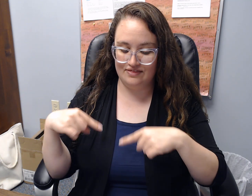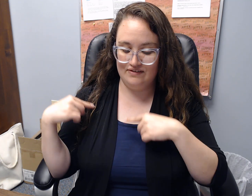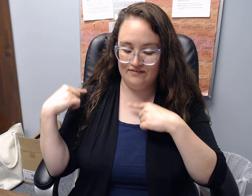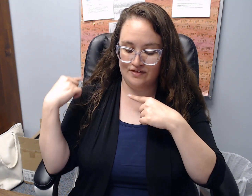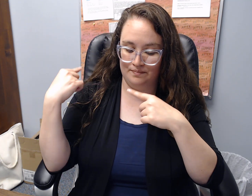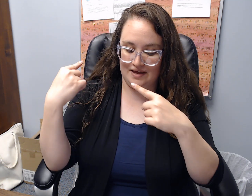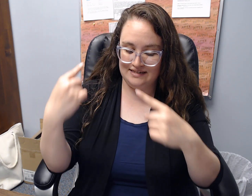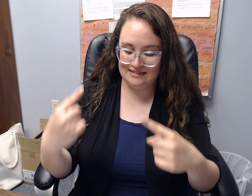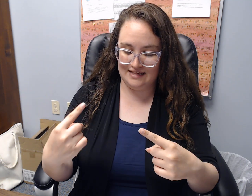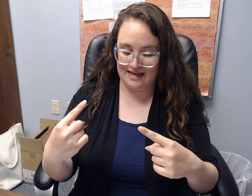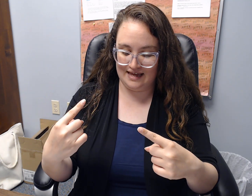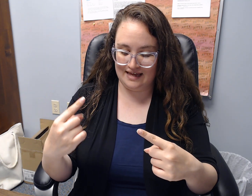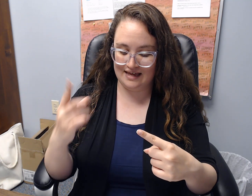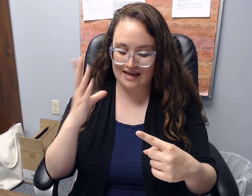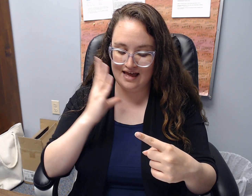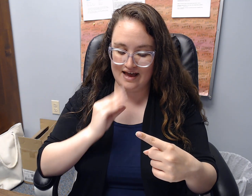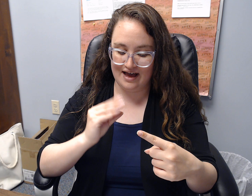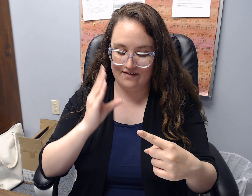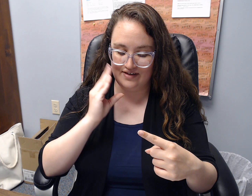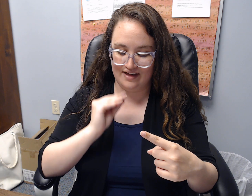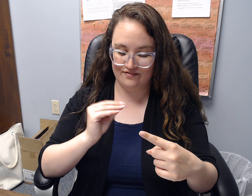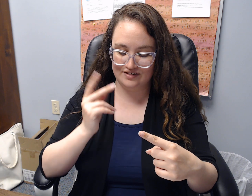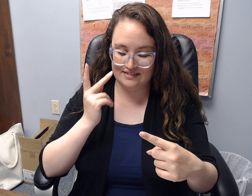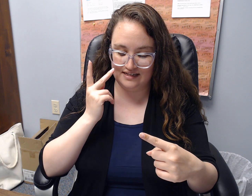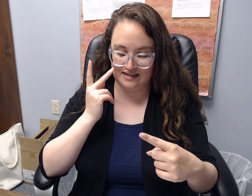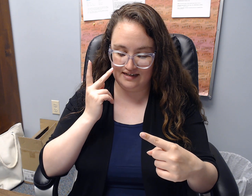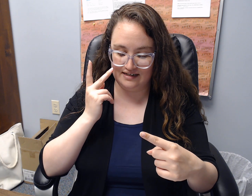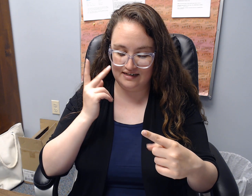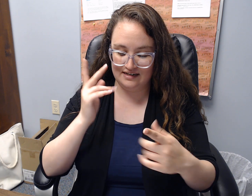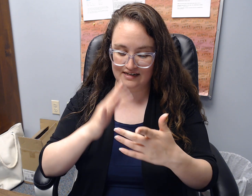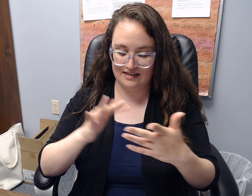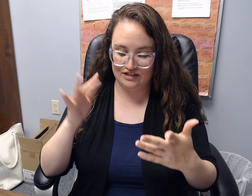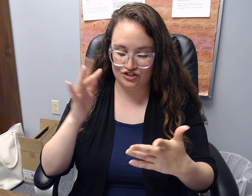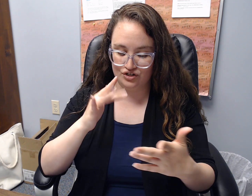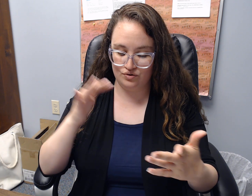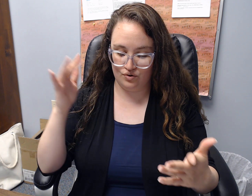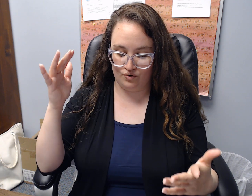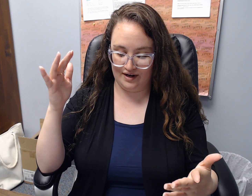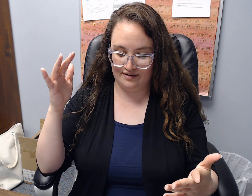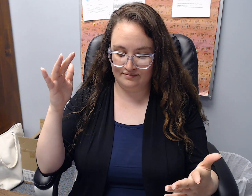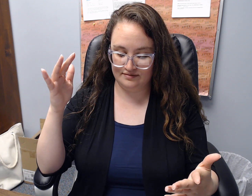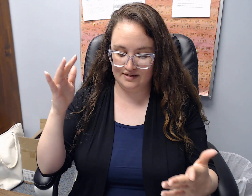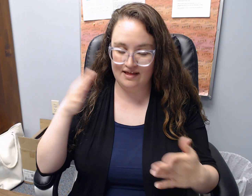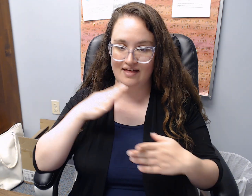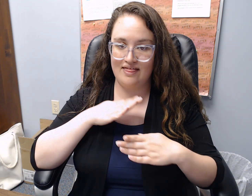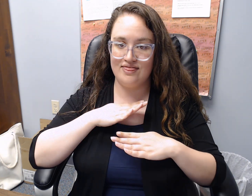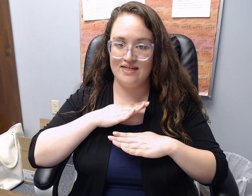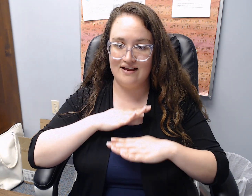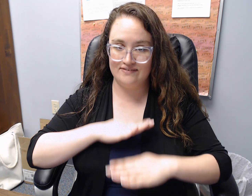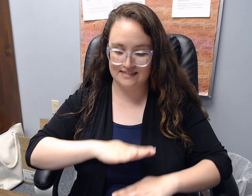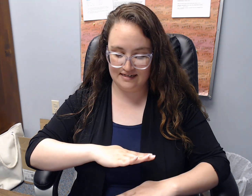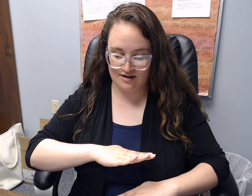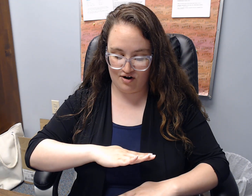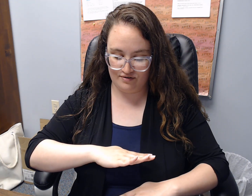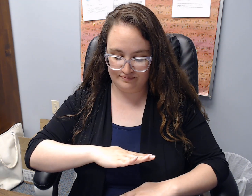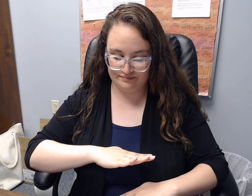If the best thing I've ever seen is your glory, then I've seen it all.